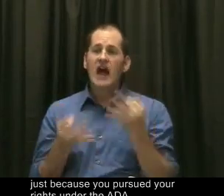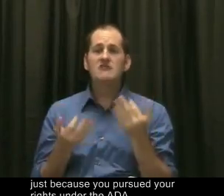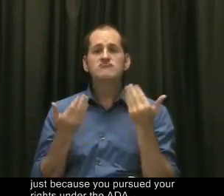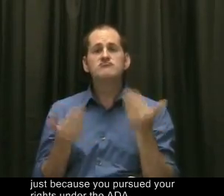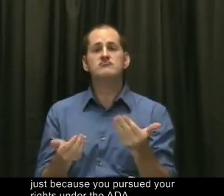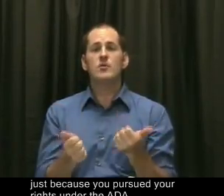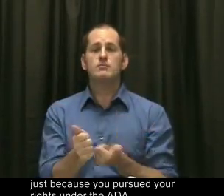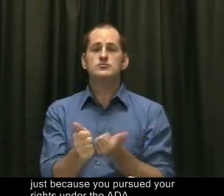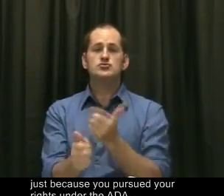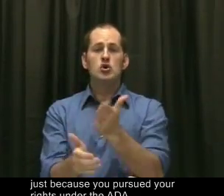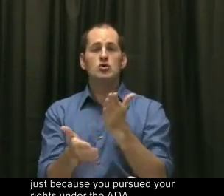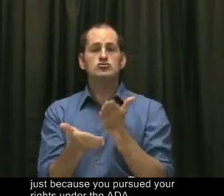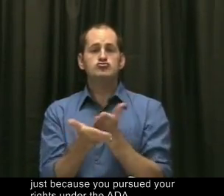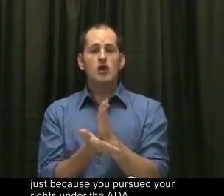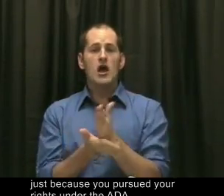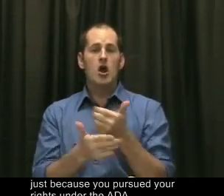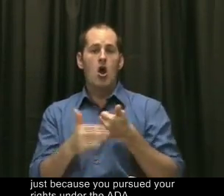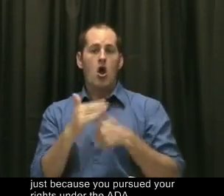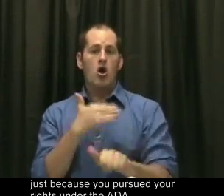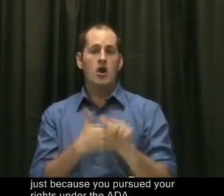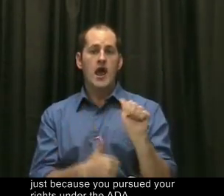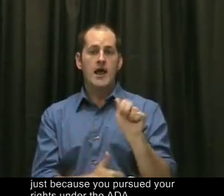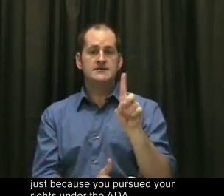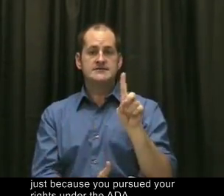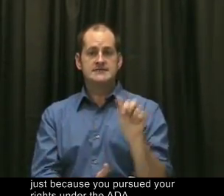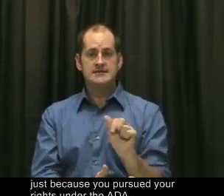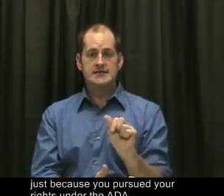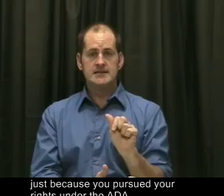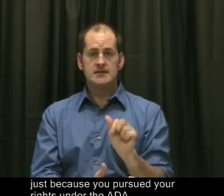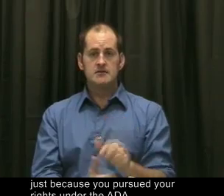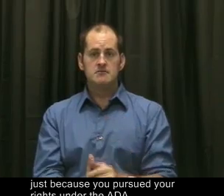Just because you pursued your rights under the ADA.